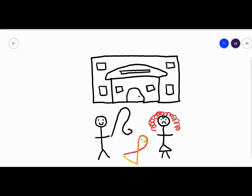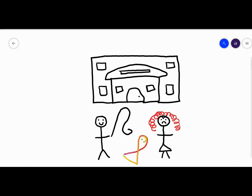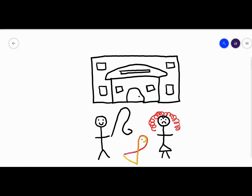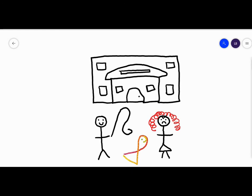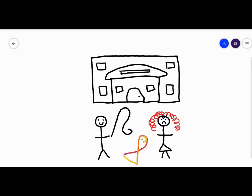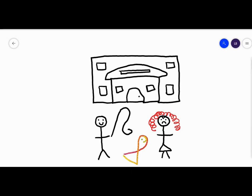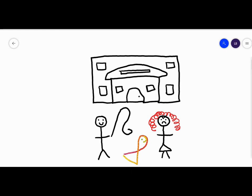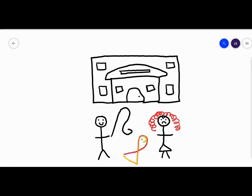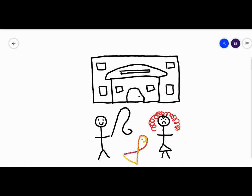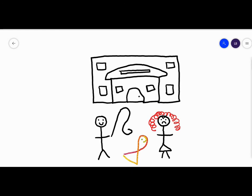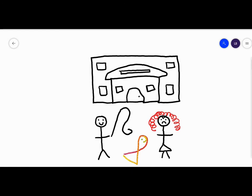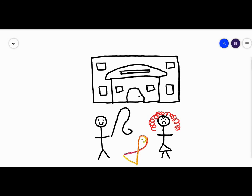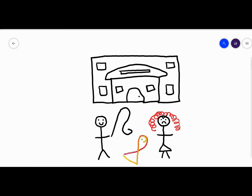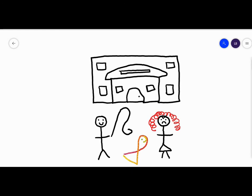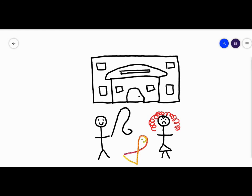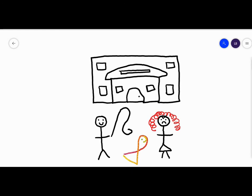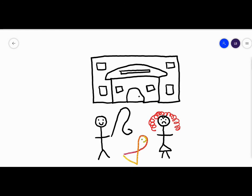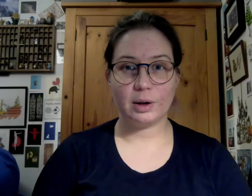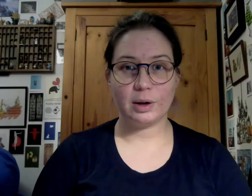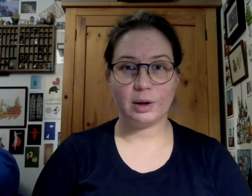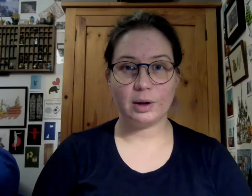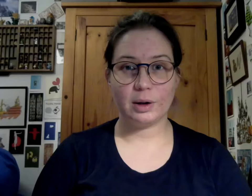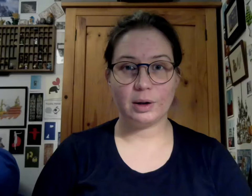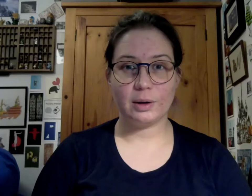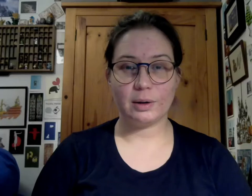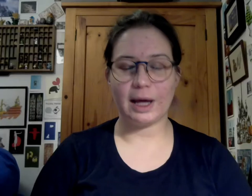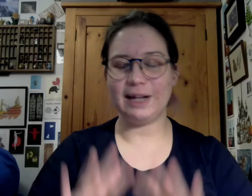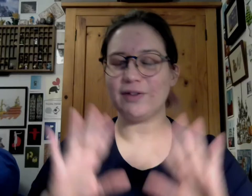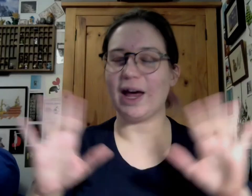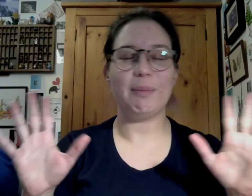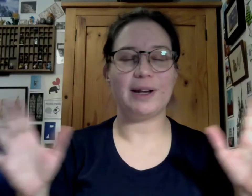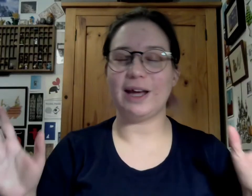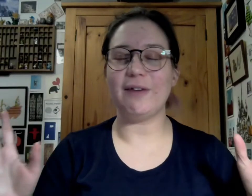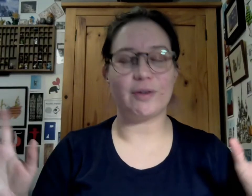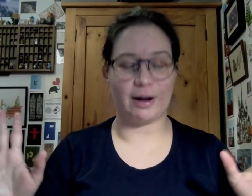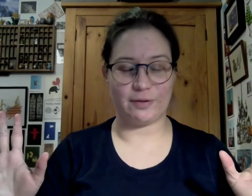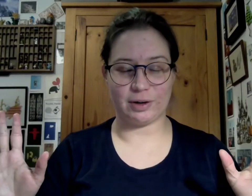fancy one like that one. Here we go. I lived happily ever after.